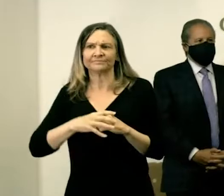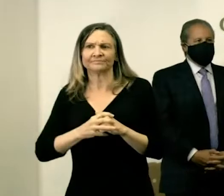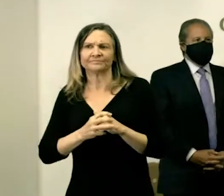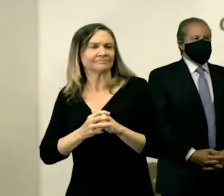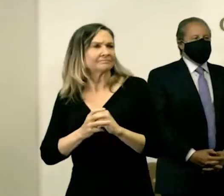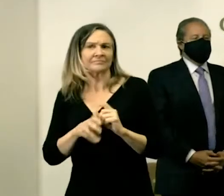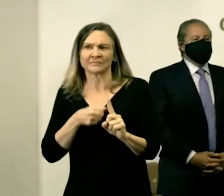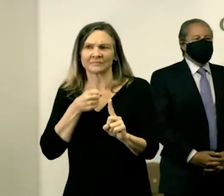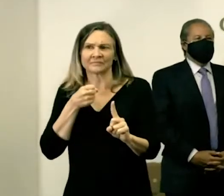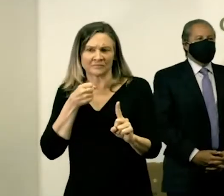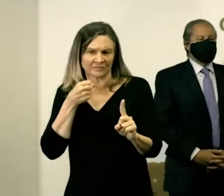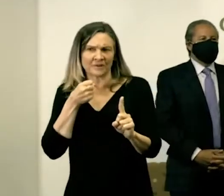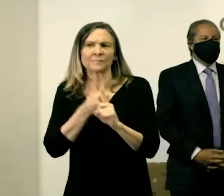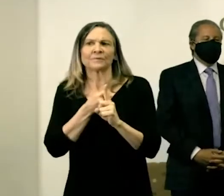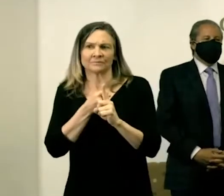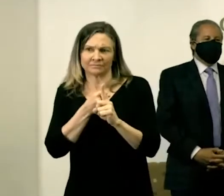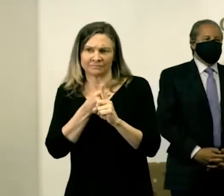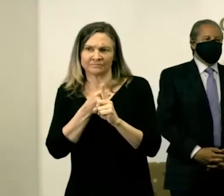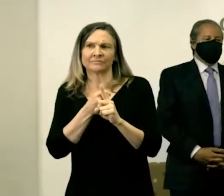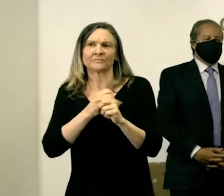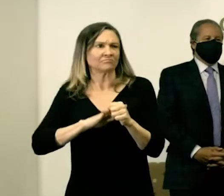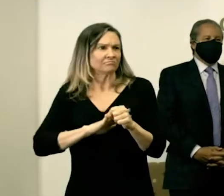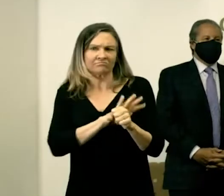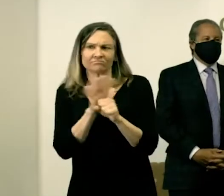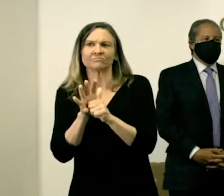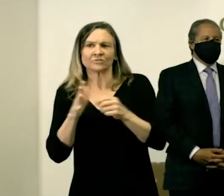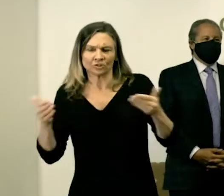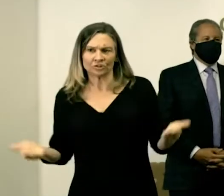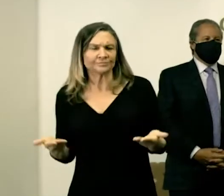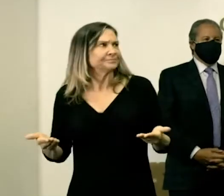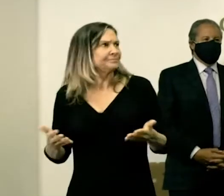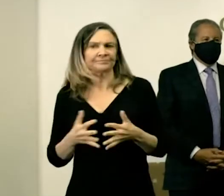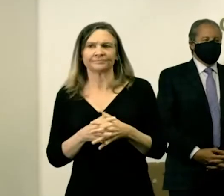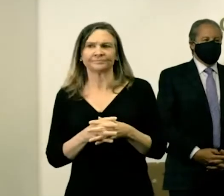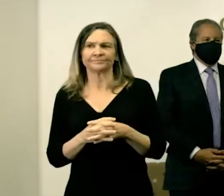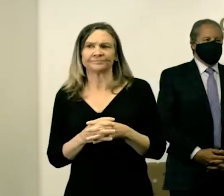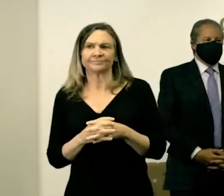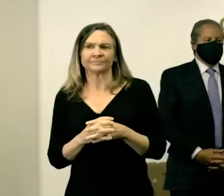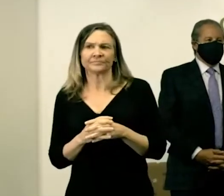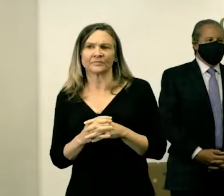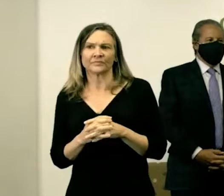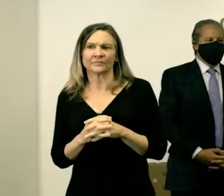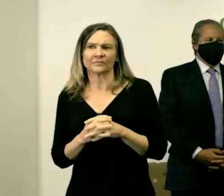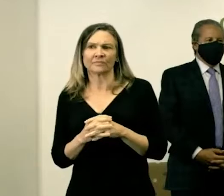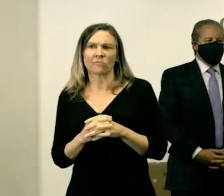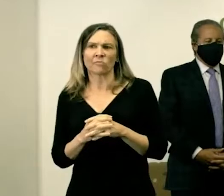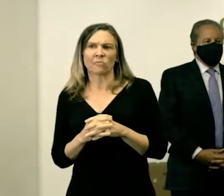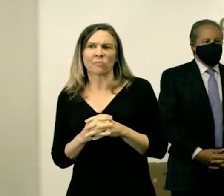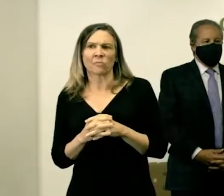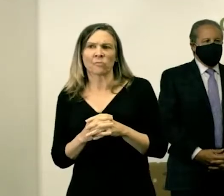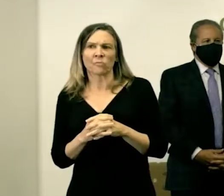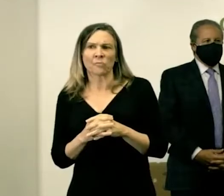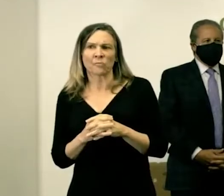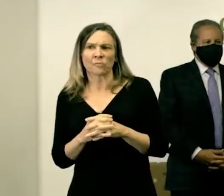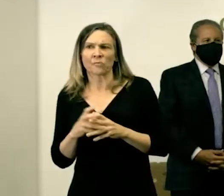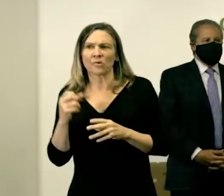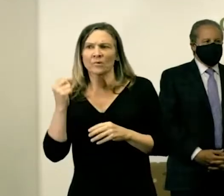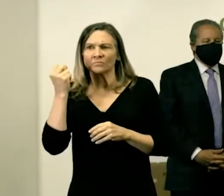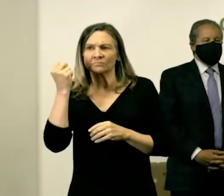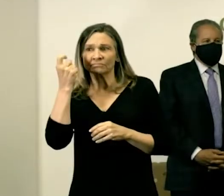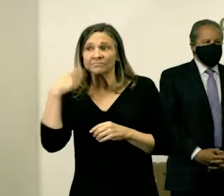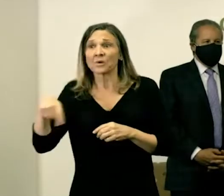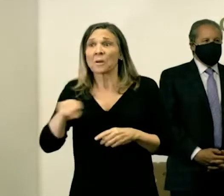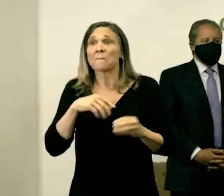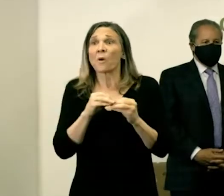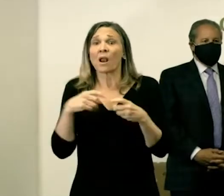by this pandemic. To put it in terms that are more easily digestible, to do more for the Latino community that has